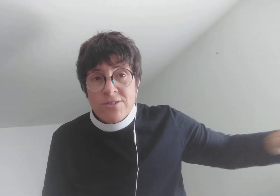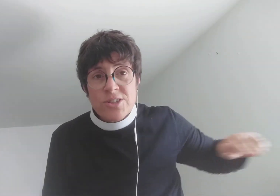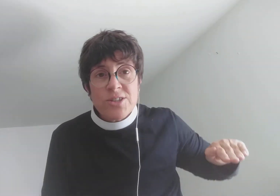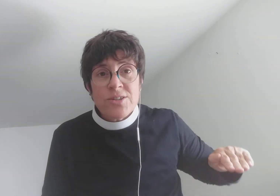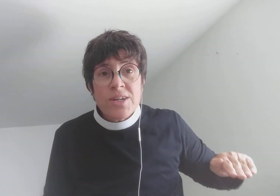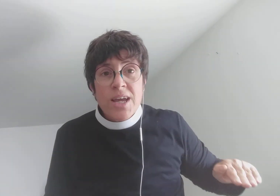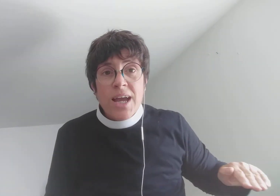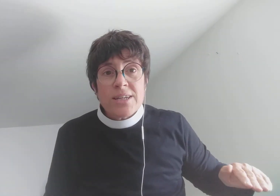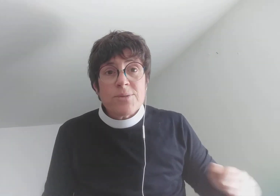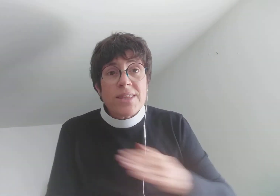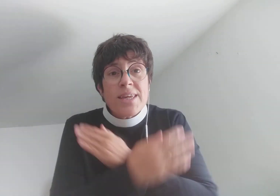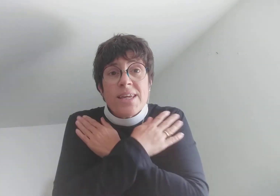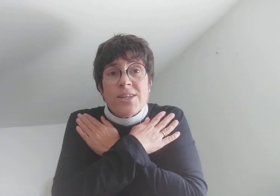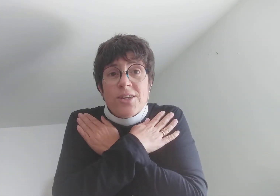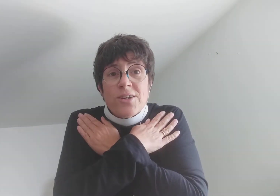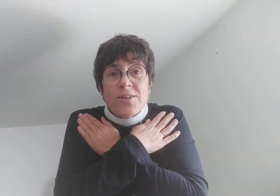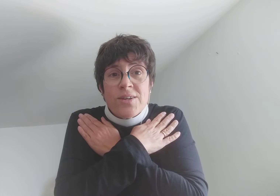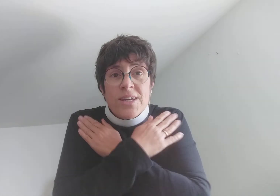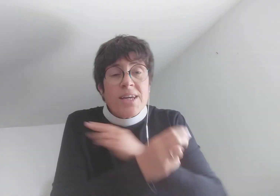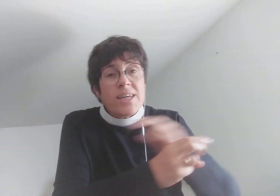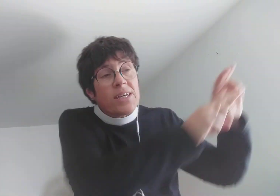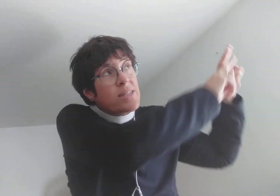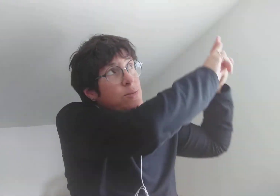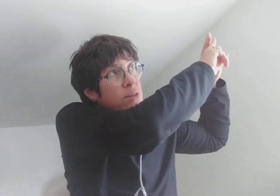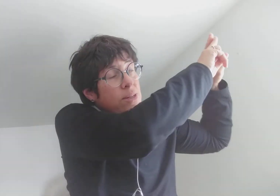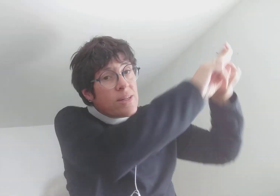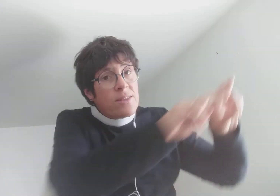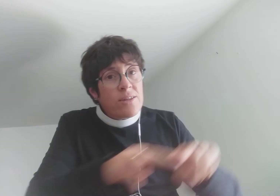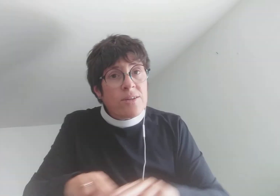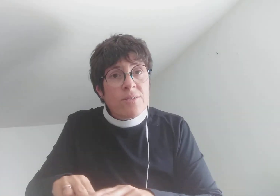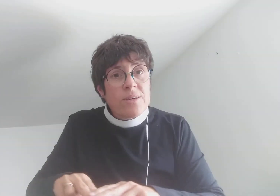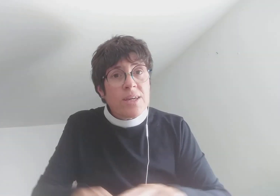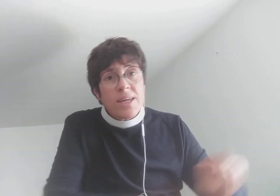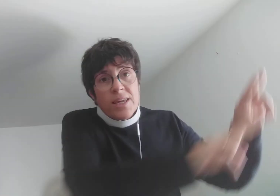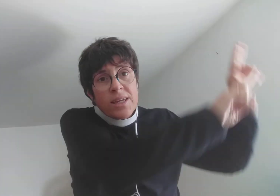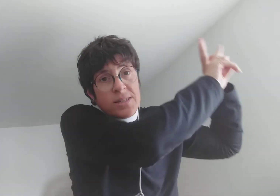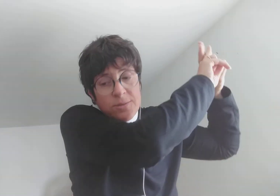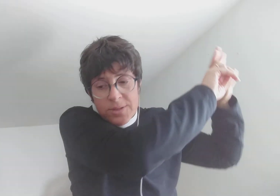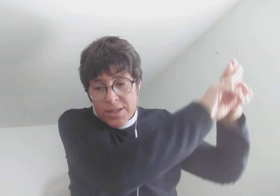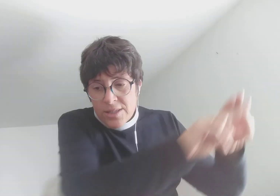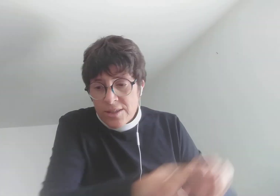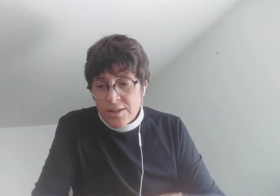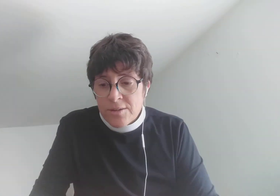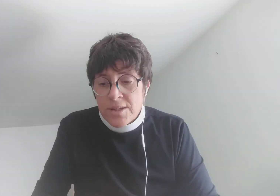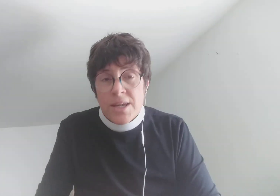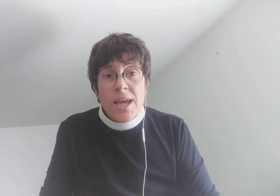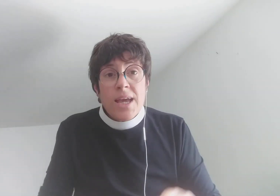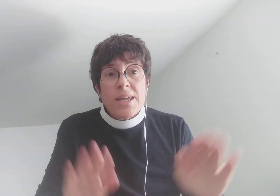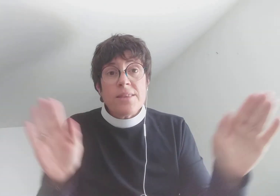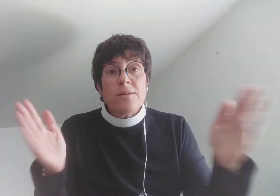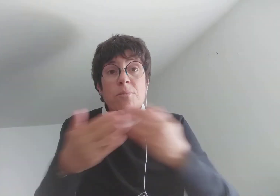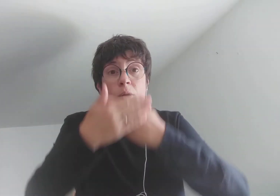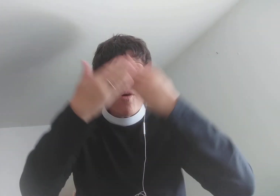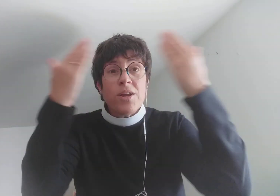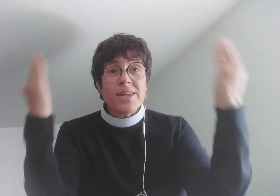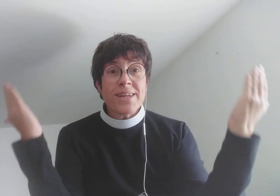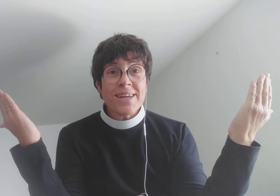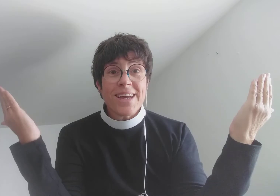you and within you. He is with you, he is with you, in the morning and